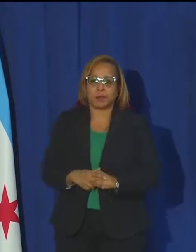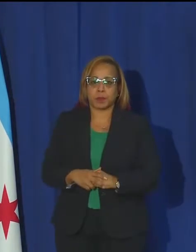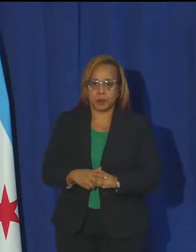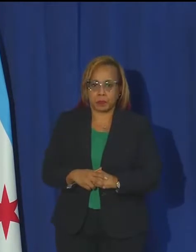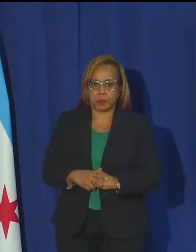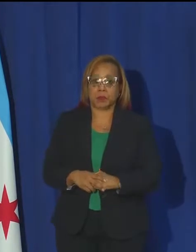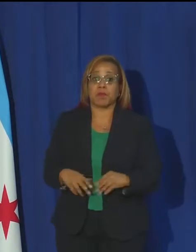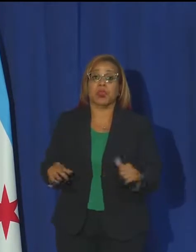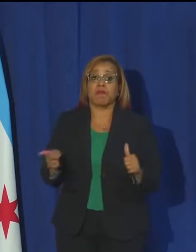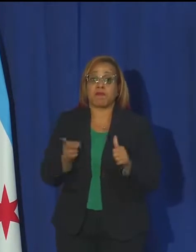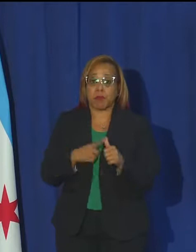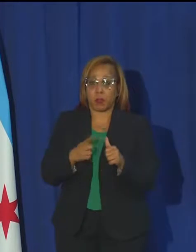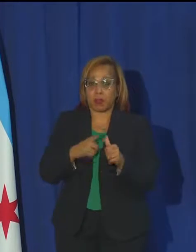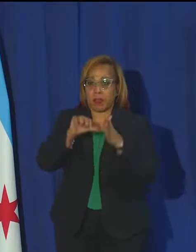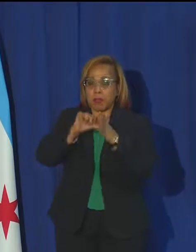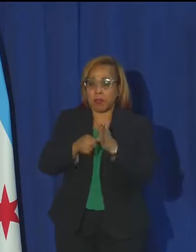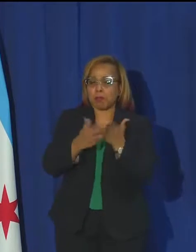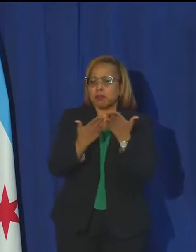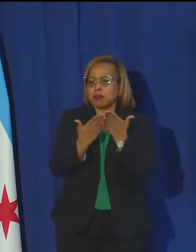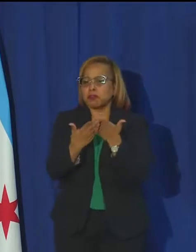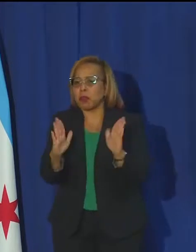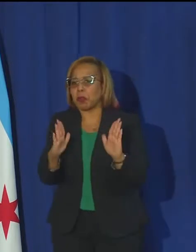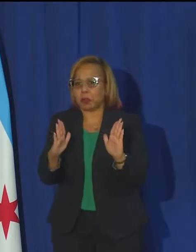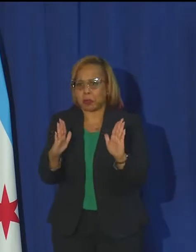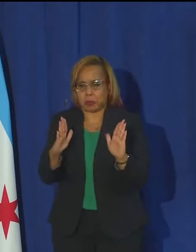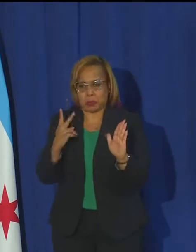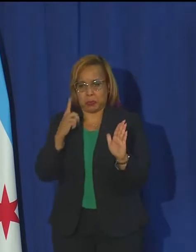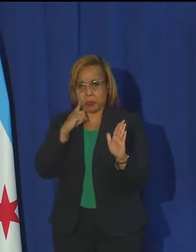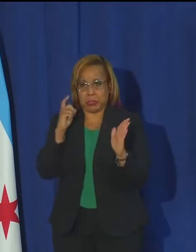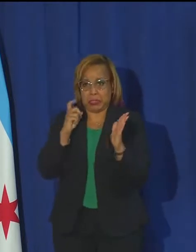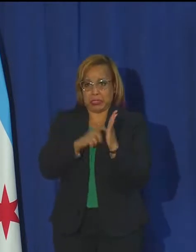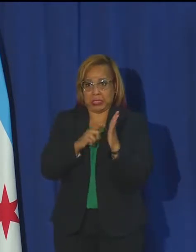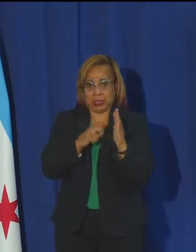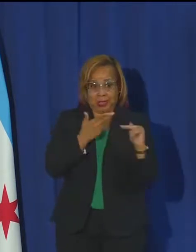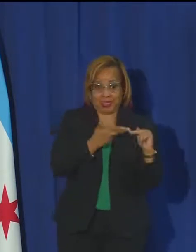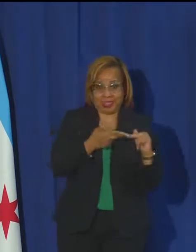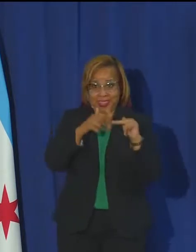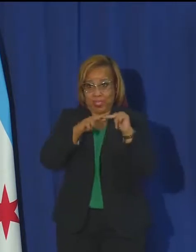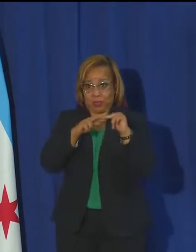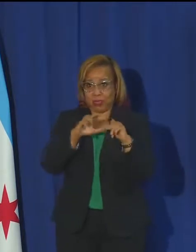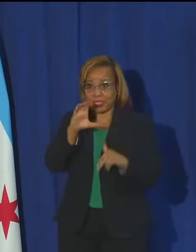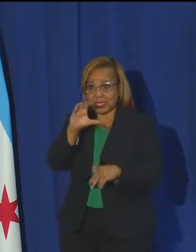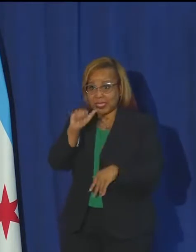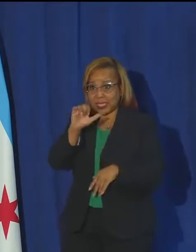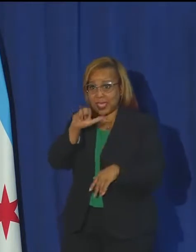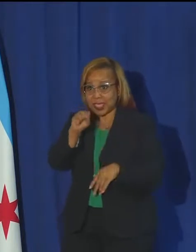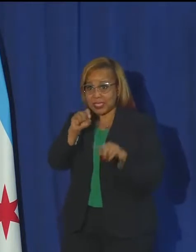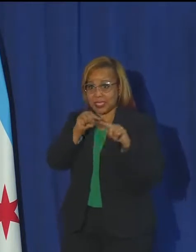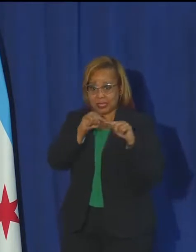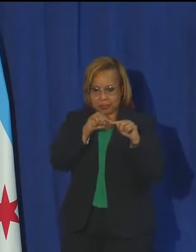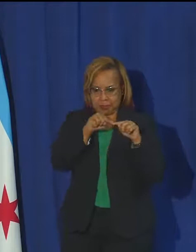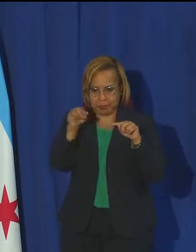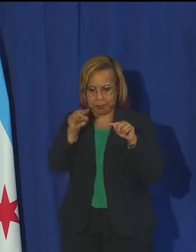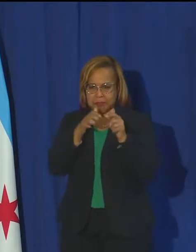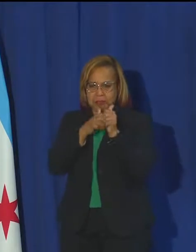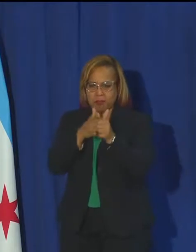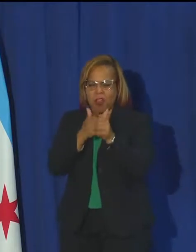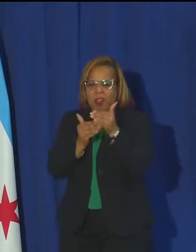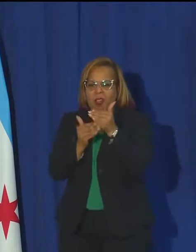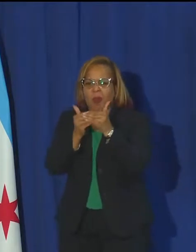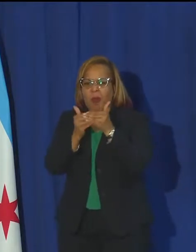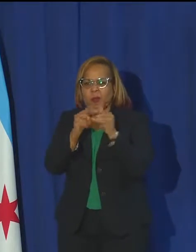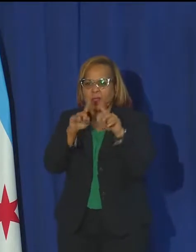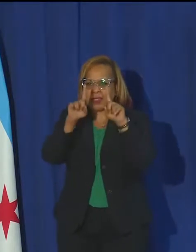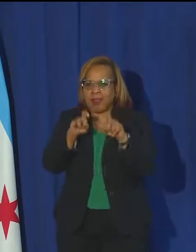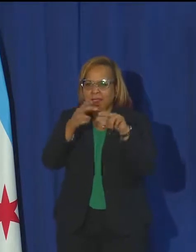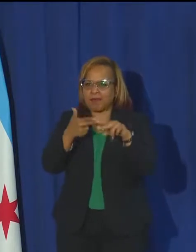First, this is just highlighting generally, you can see that our increase in cases do track fairly closely with our increase